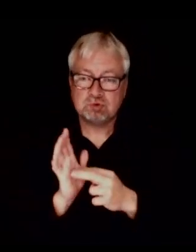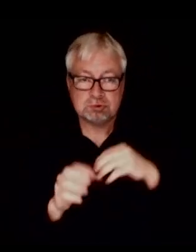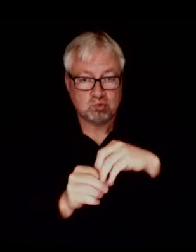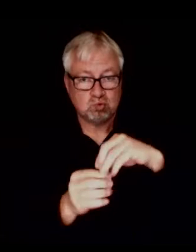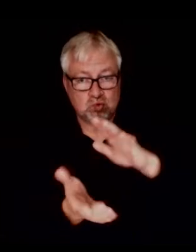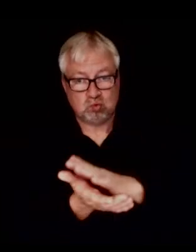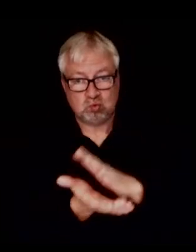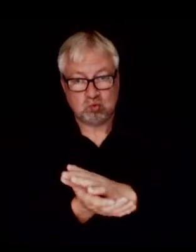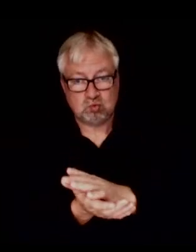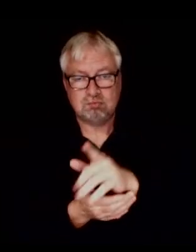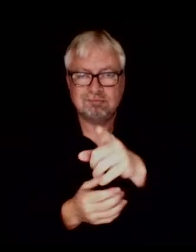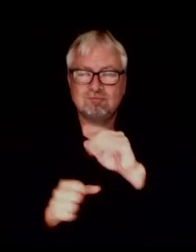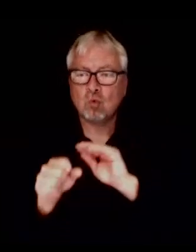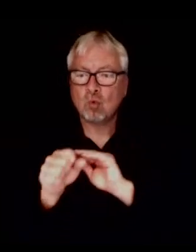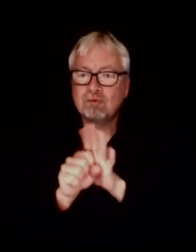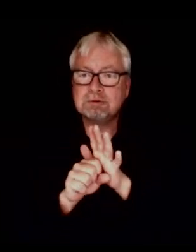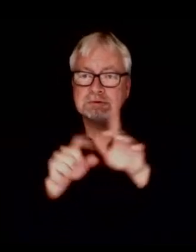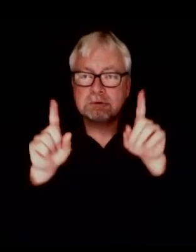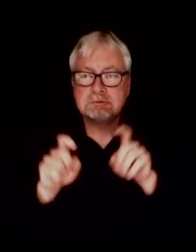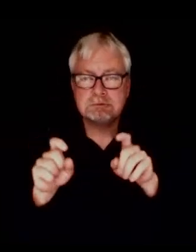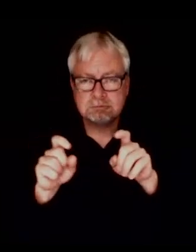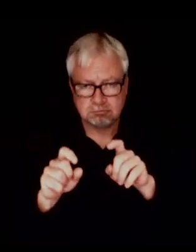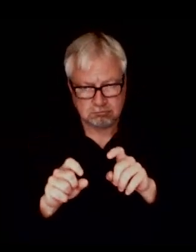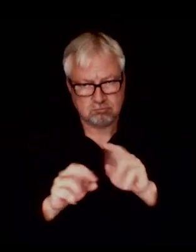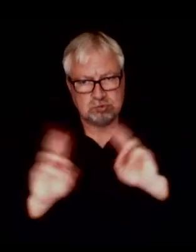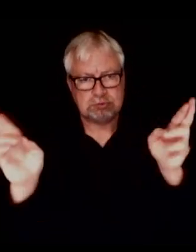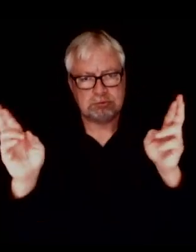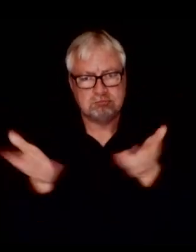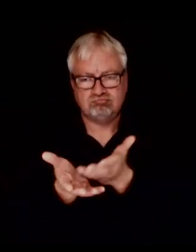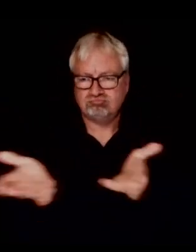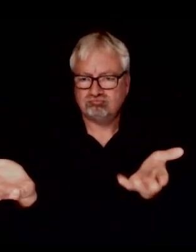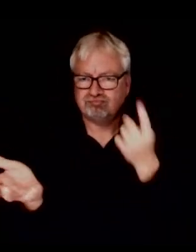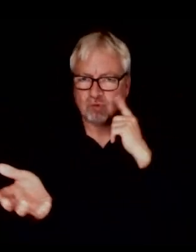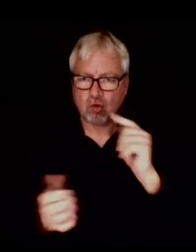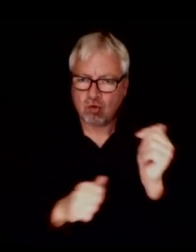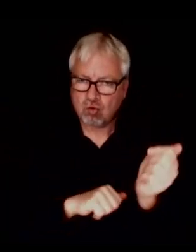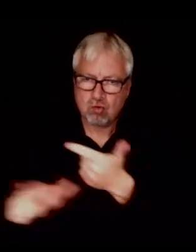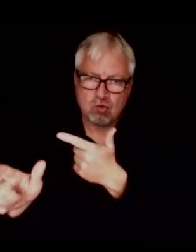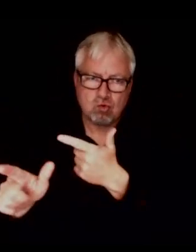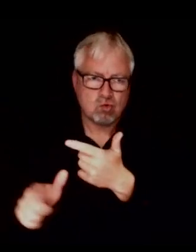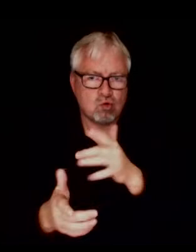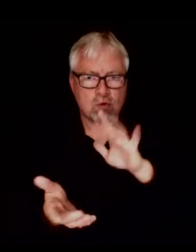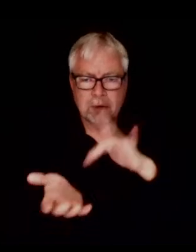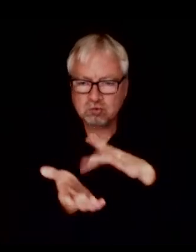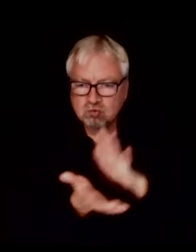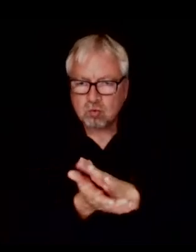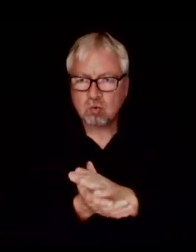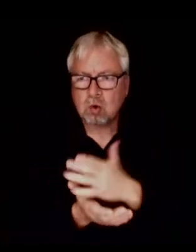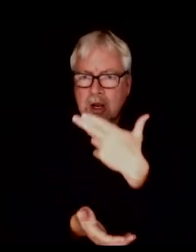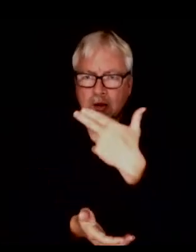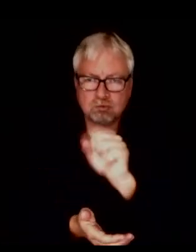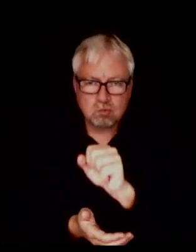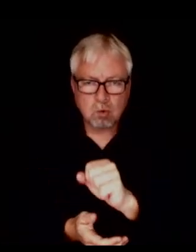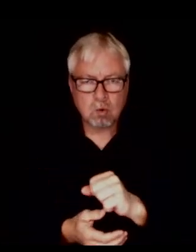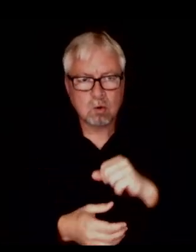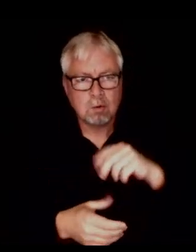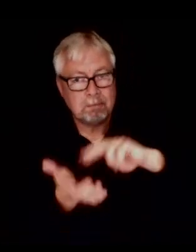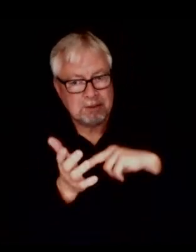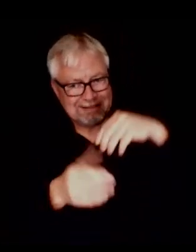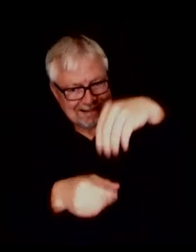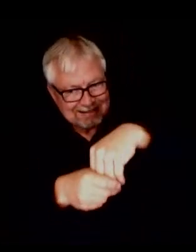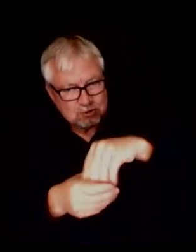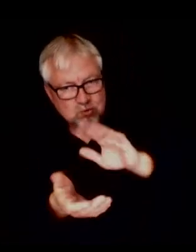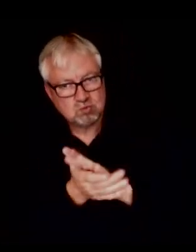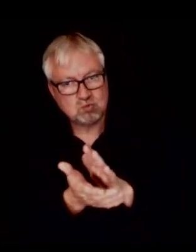for any middle school or high school student who would like to test. They would be able to pick that up, take it home, take the test, and